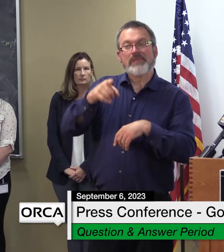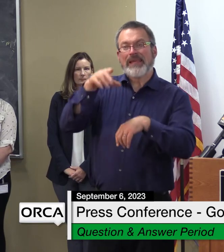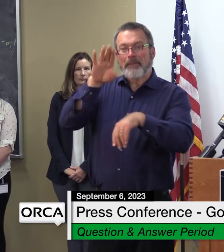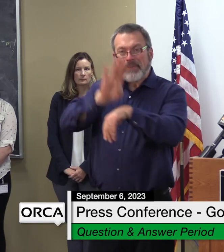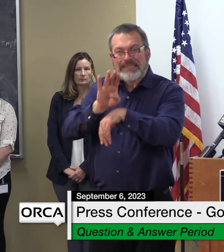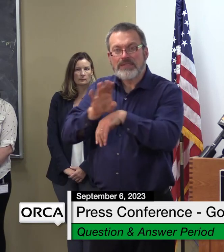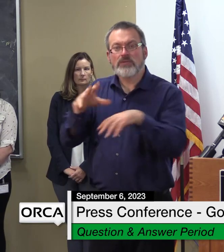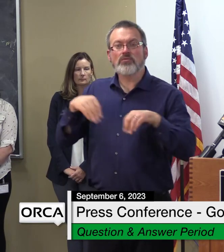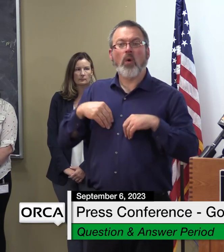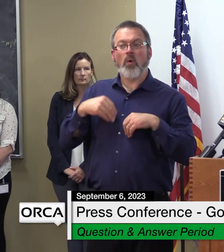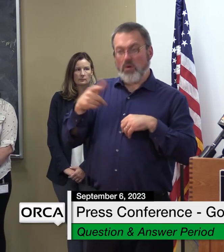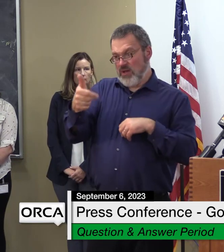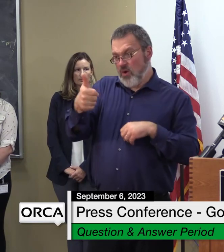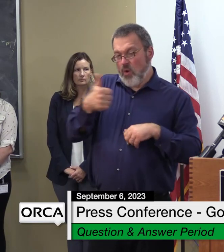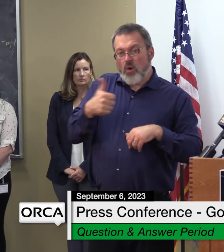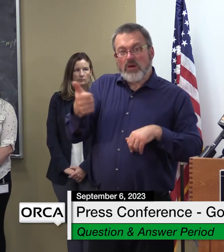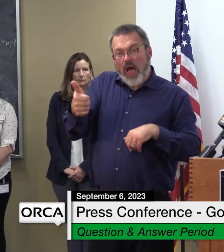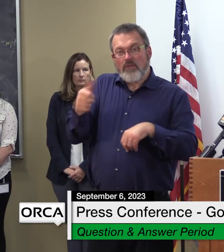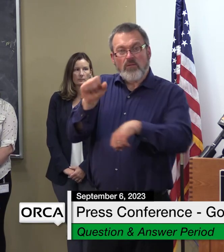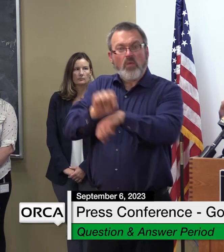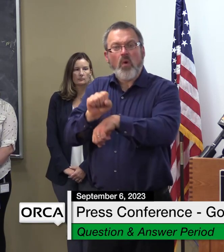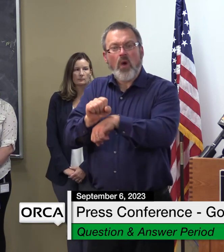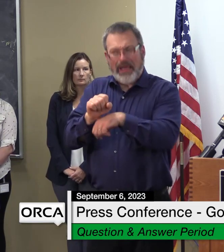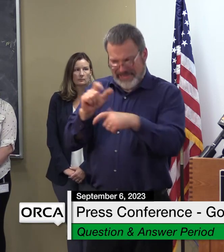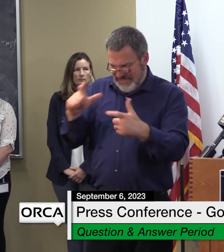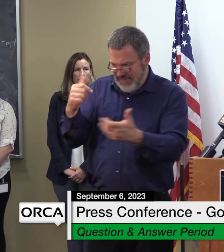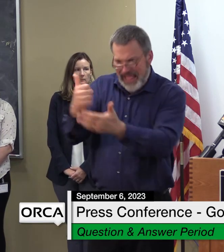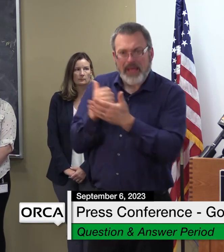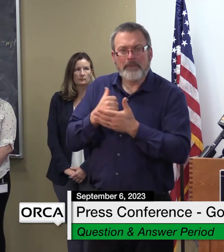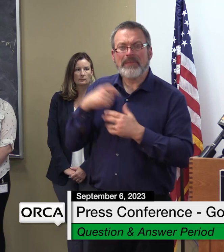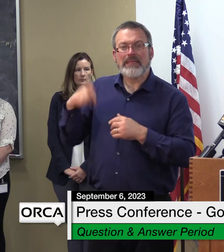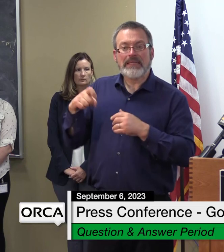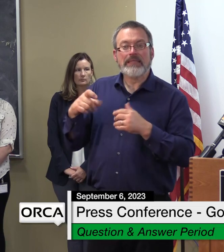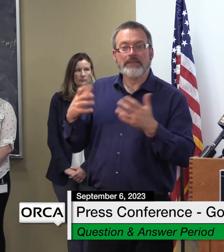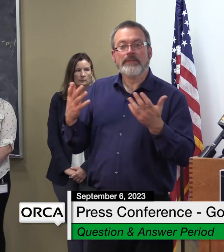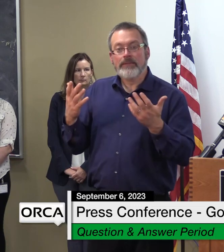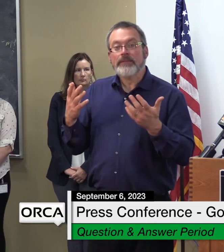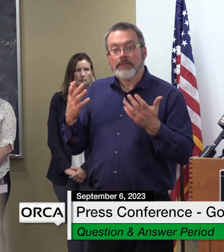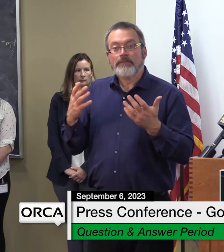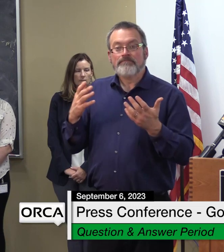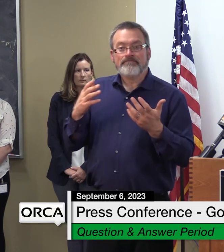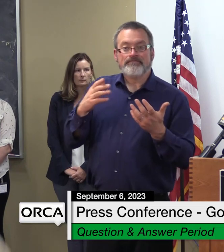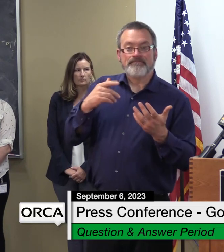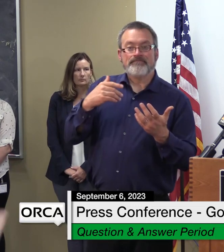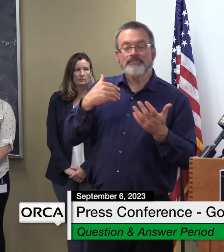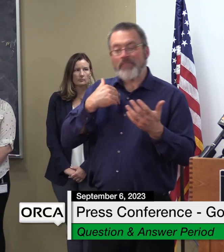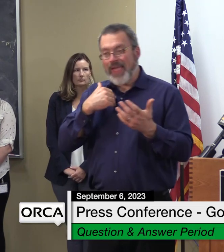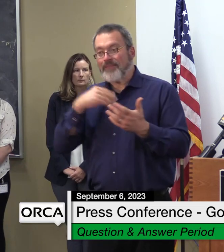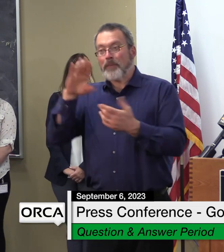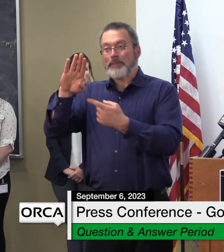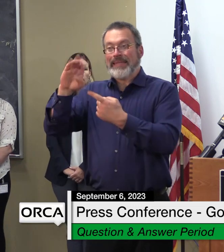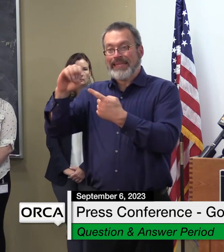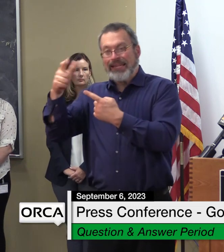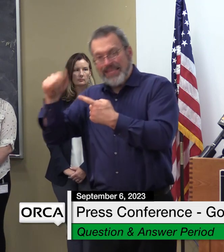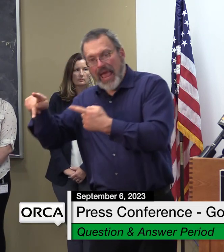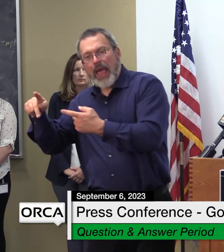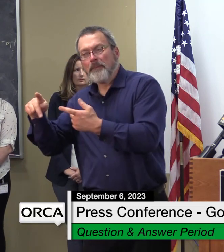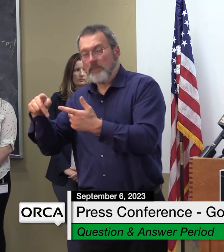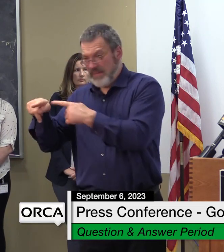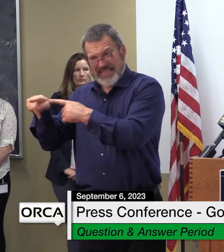any income, so they need some help other than some of the assistance through BGAP and so forth, but that's not enough